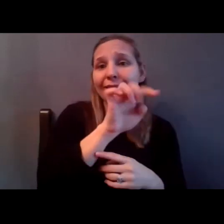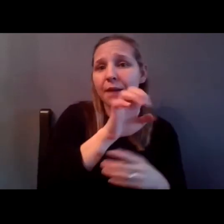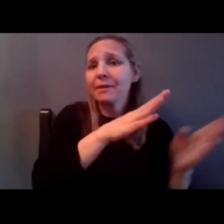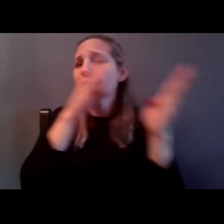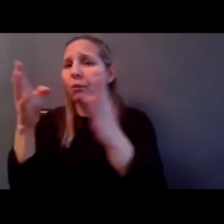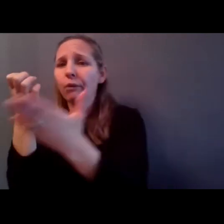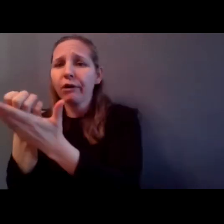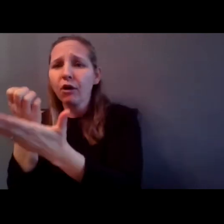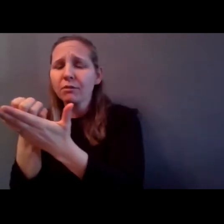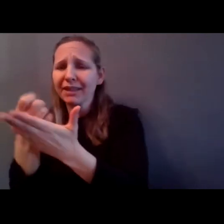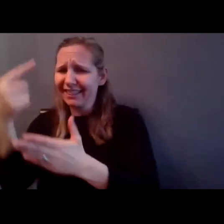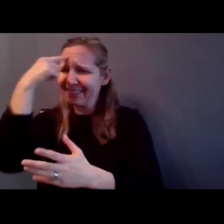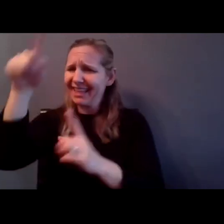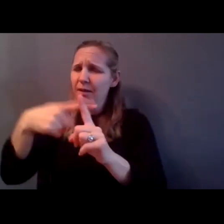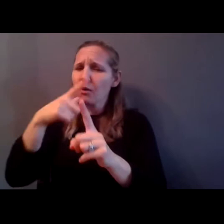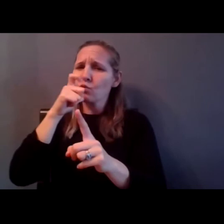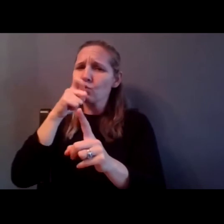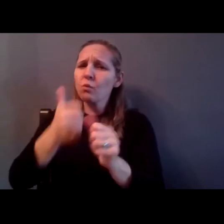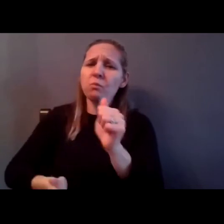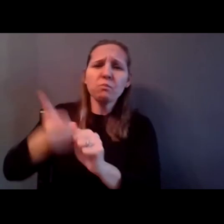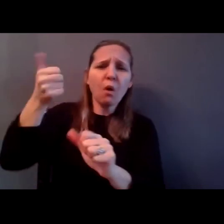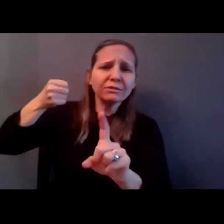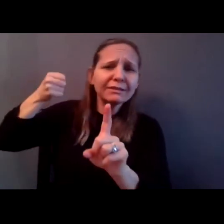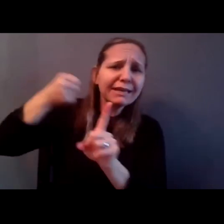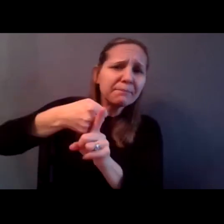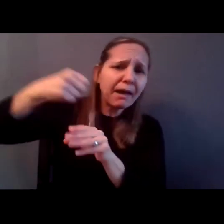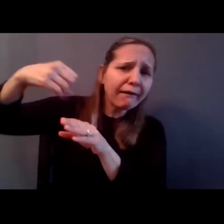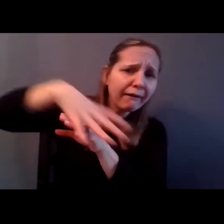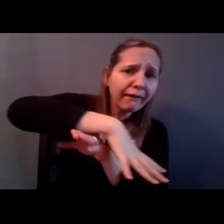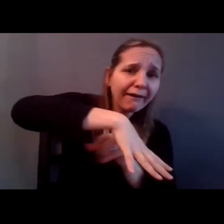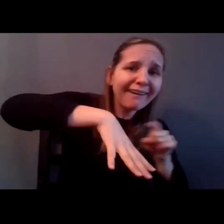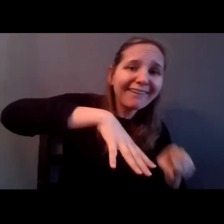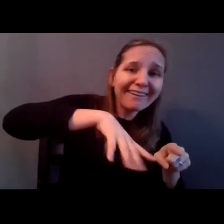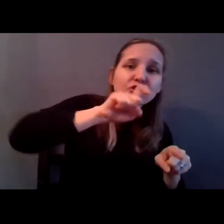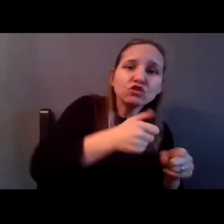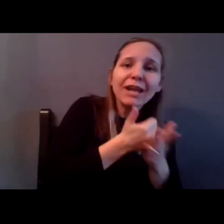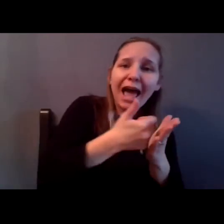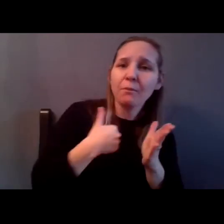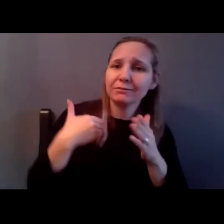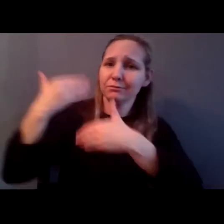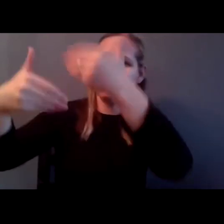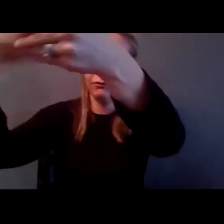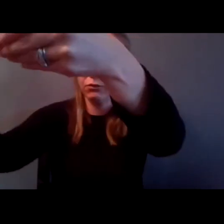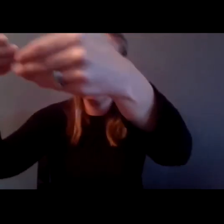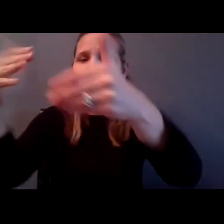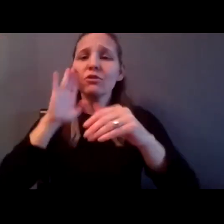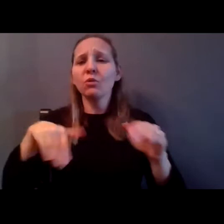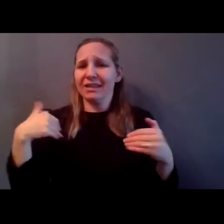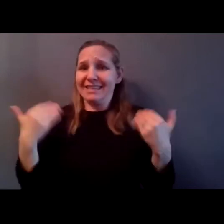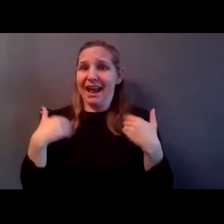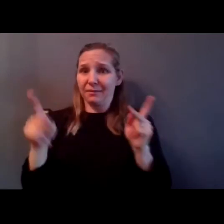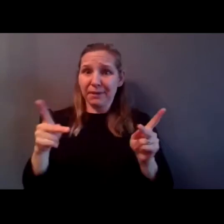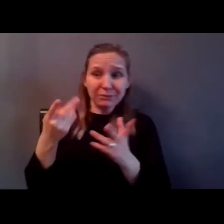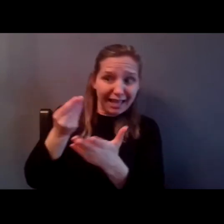will be most impacted by those choices to direct us forward. Young people's uncertain economic reality mirrors